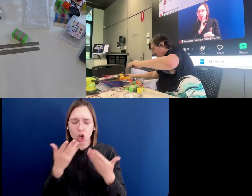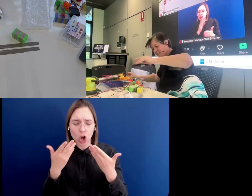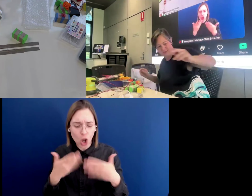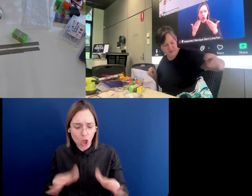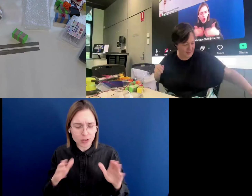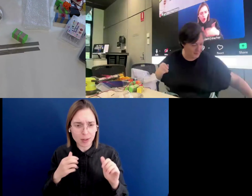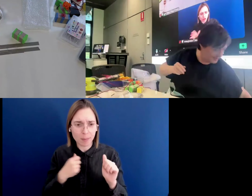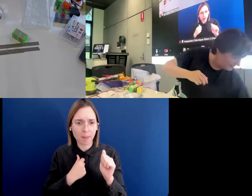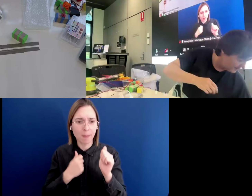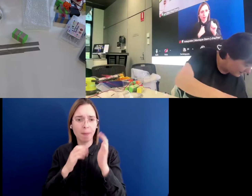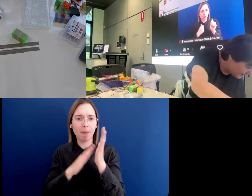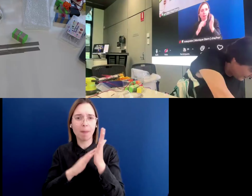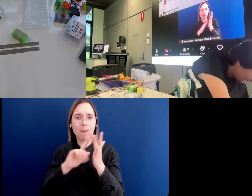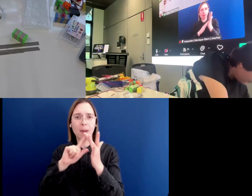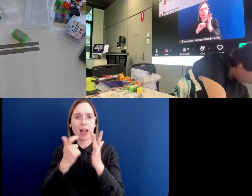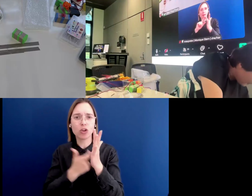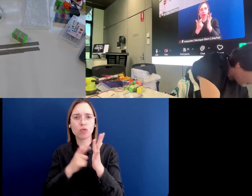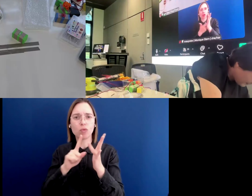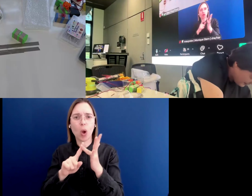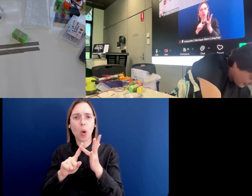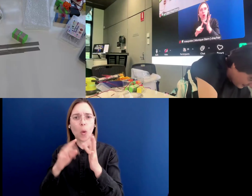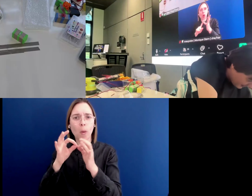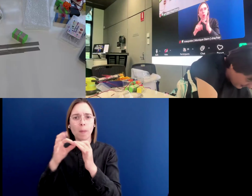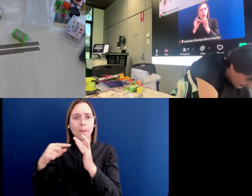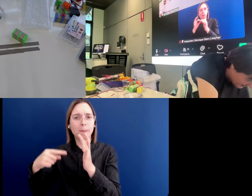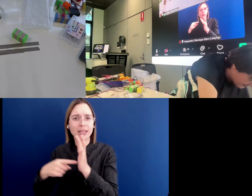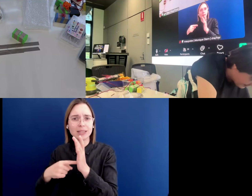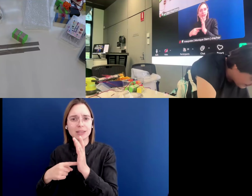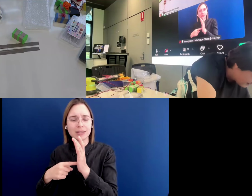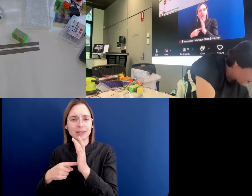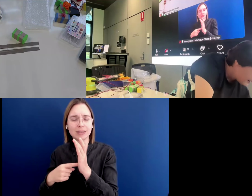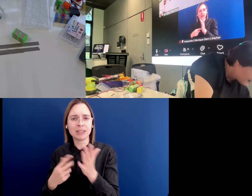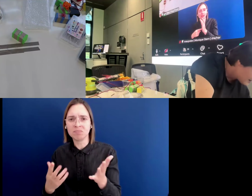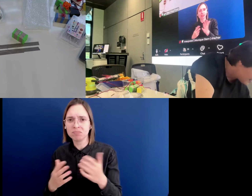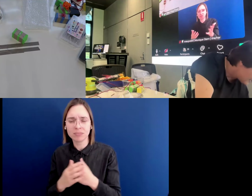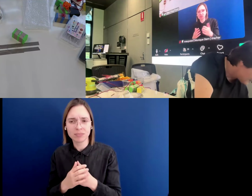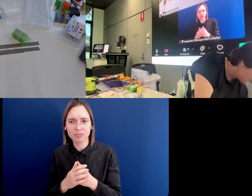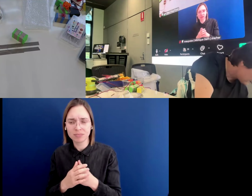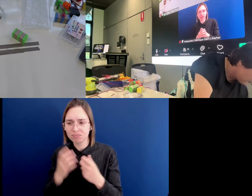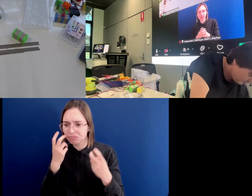earlier. Oh, maybe. Yeah.